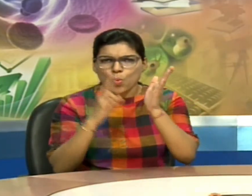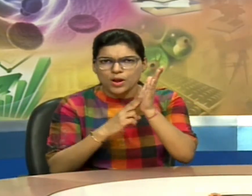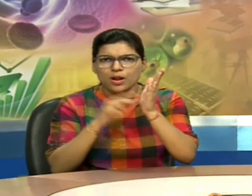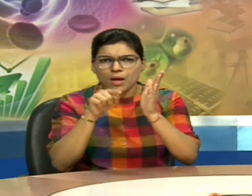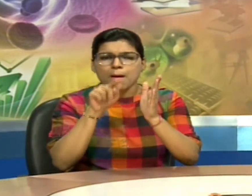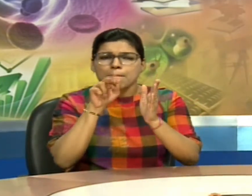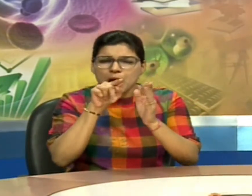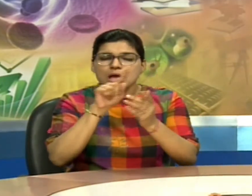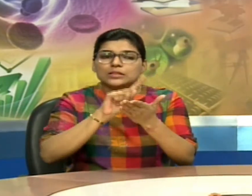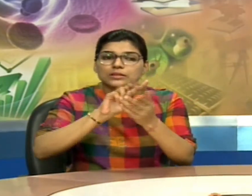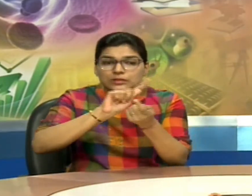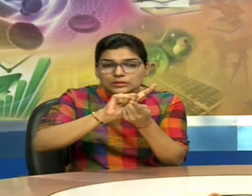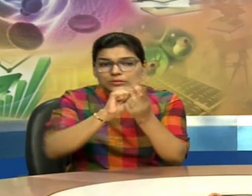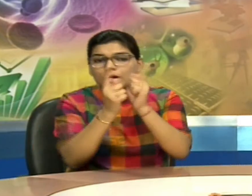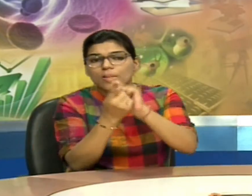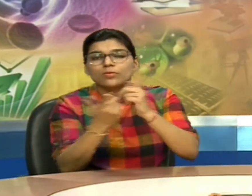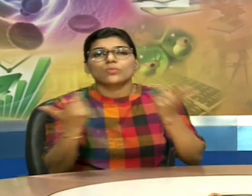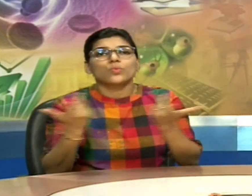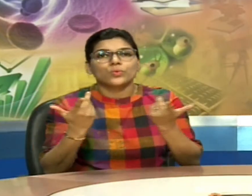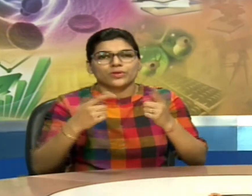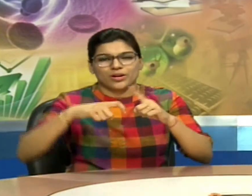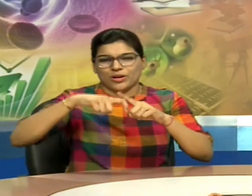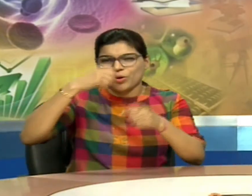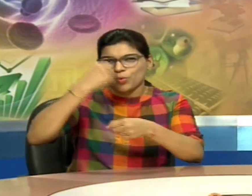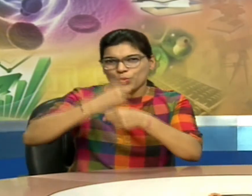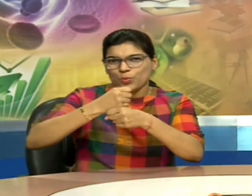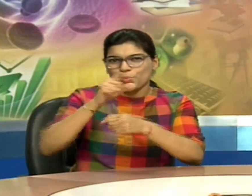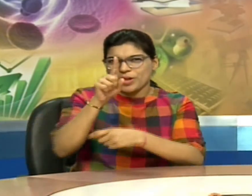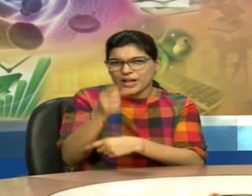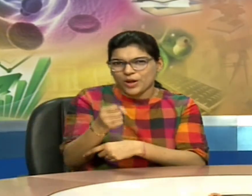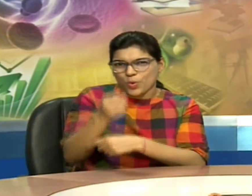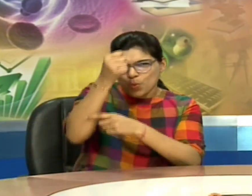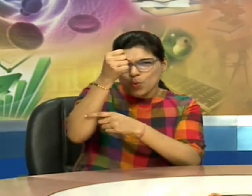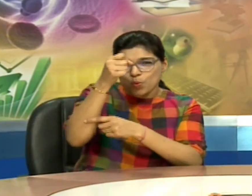kg. Similarly, ton is used for